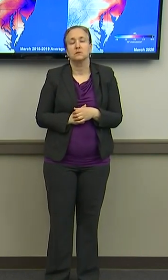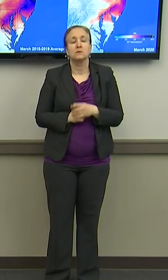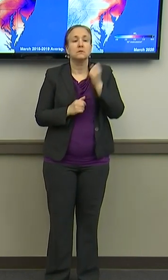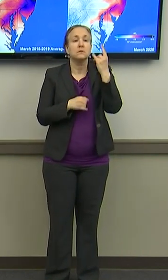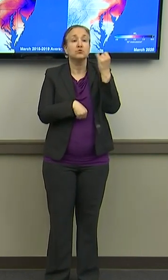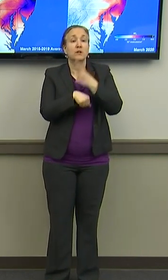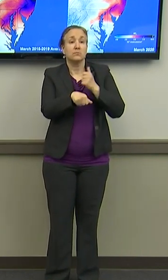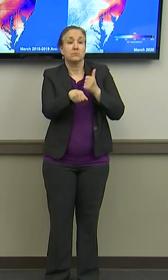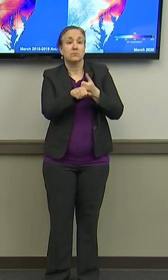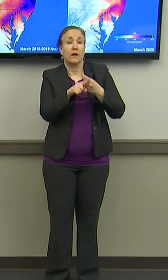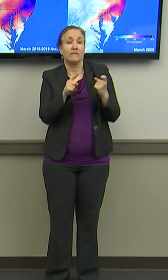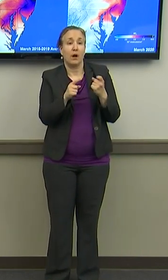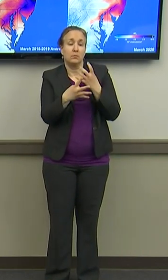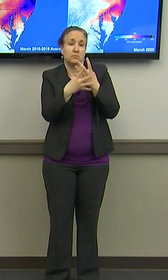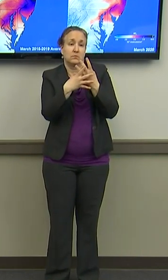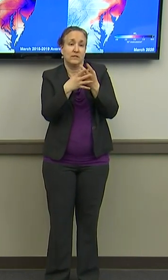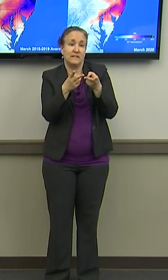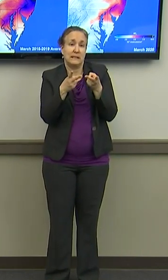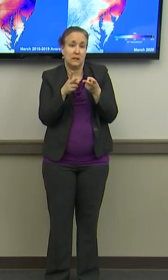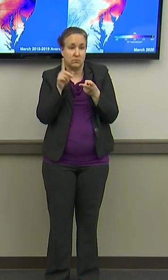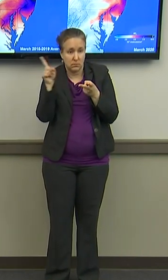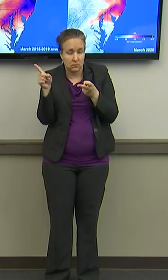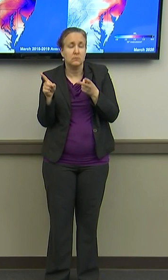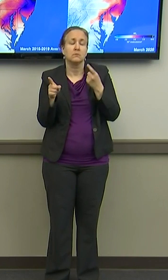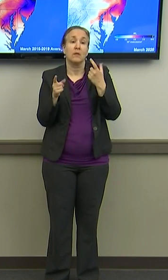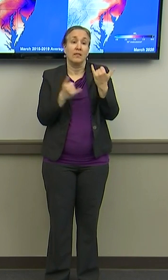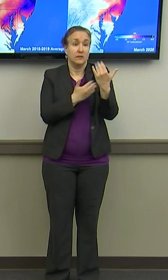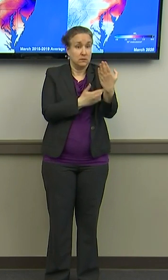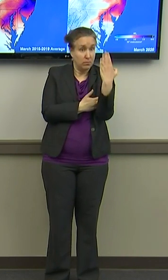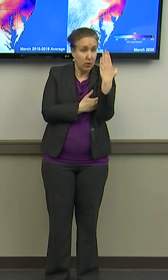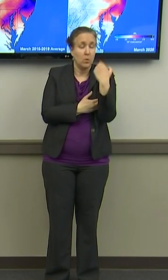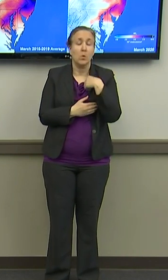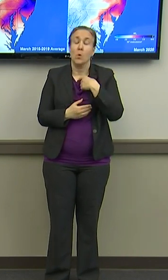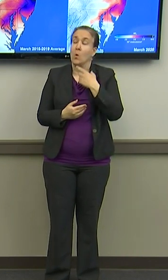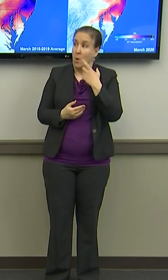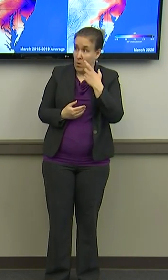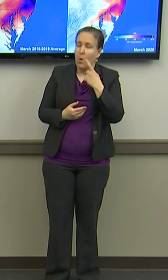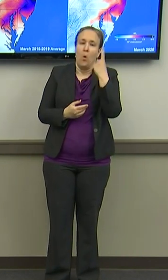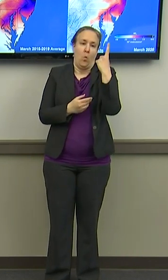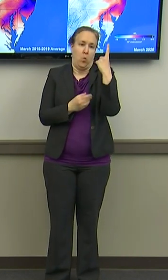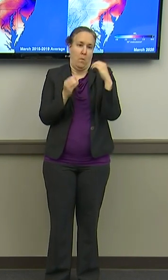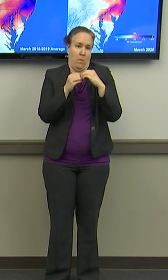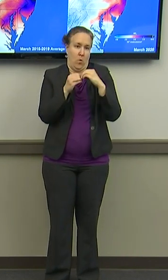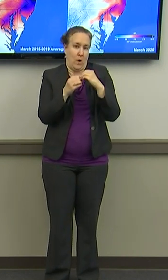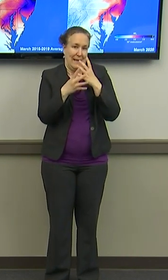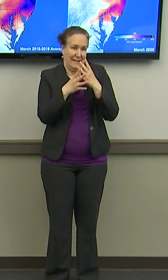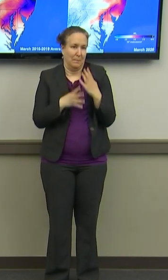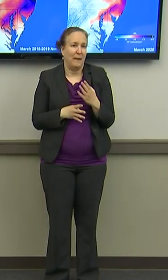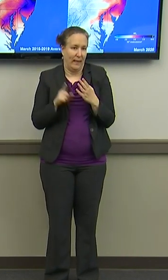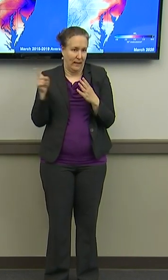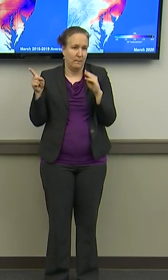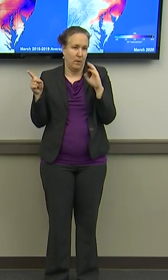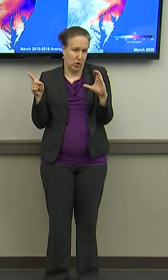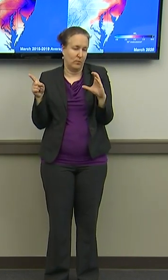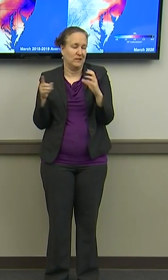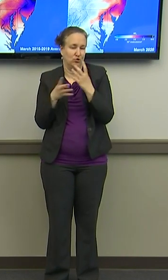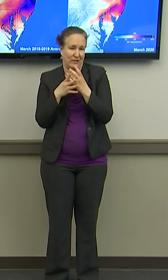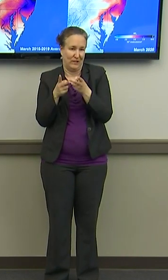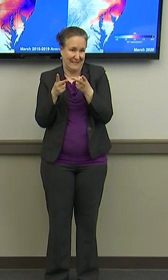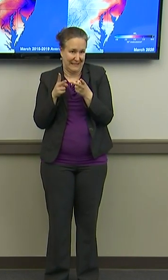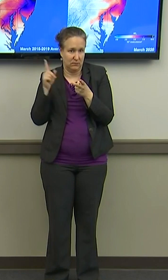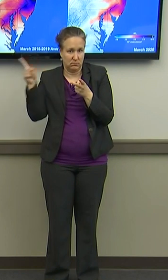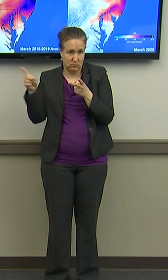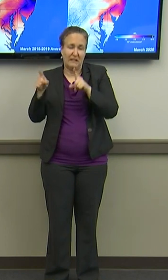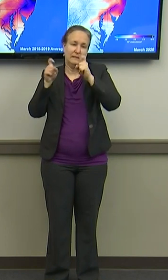Today's update from the correctional facility, we did learn this morning of an additional inmate at the Montgomery County Correctional Facility that